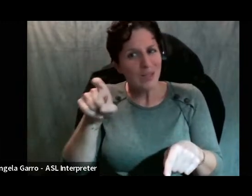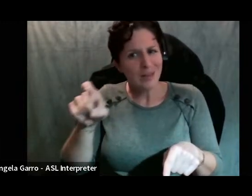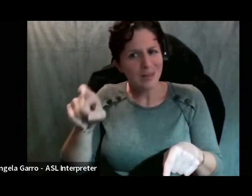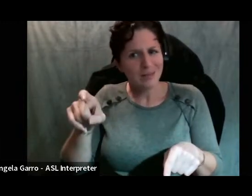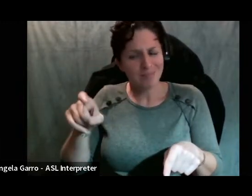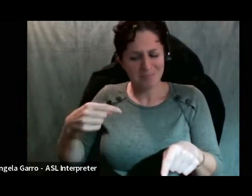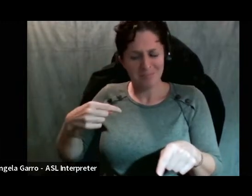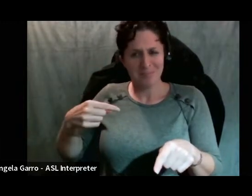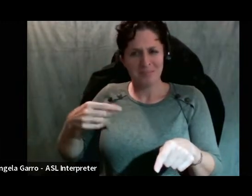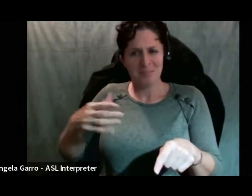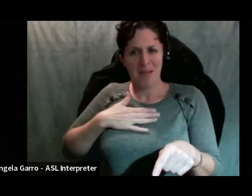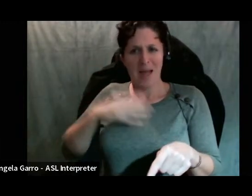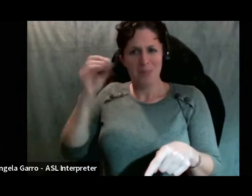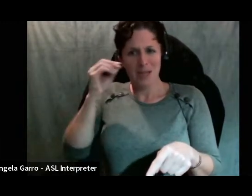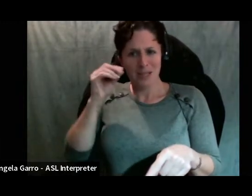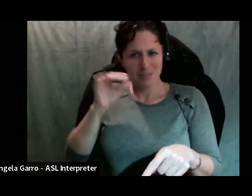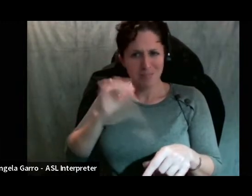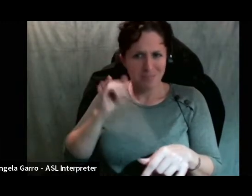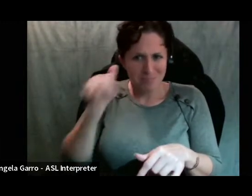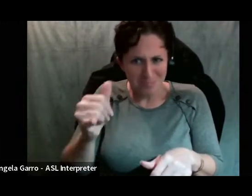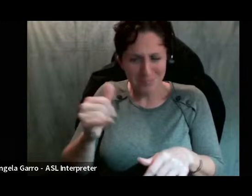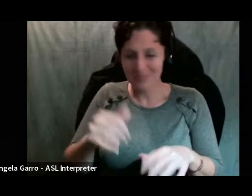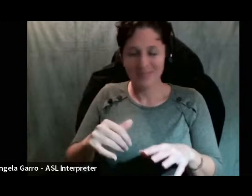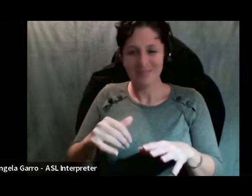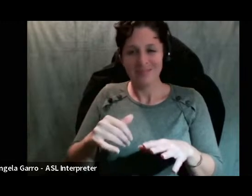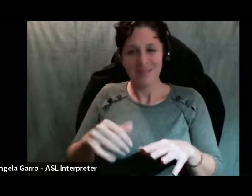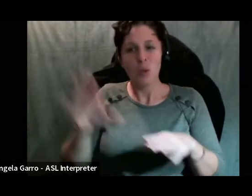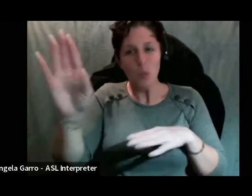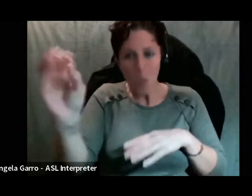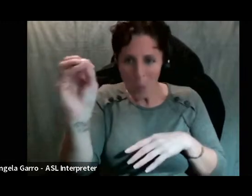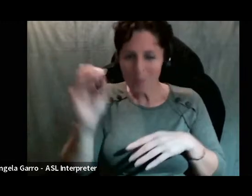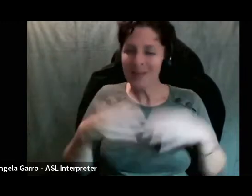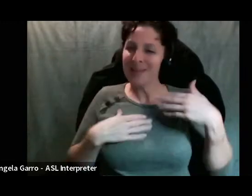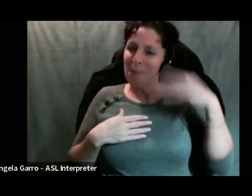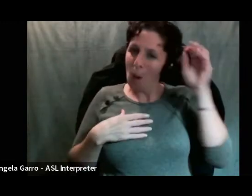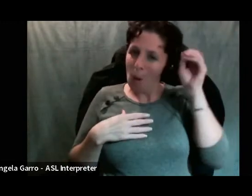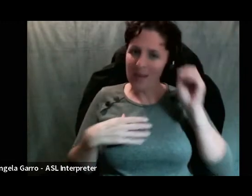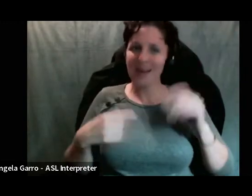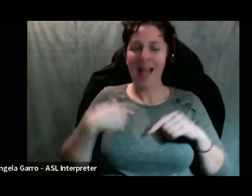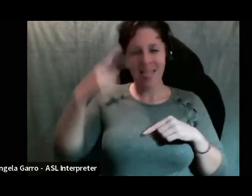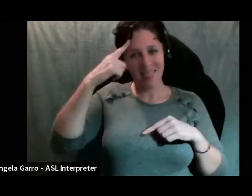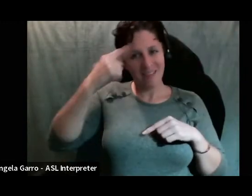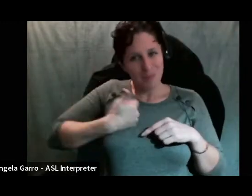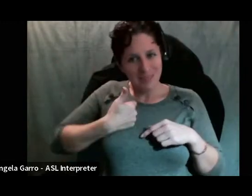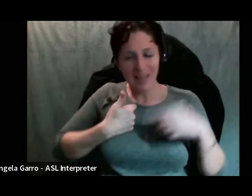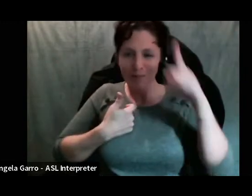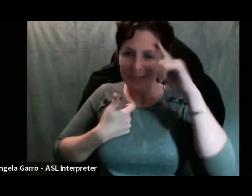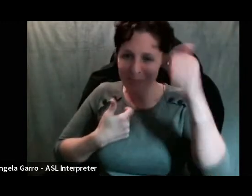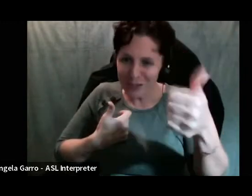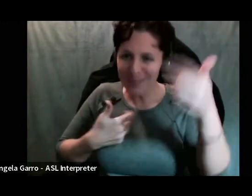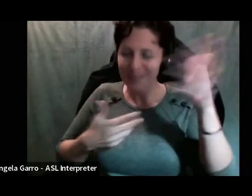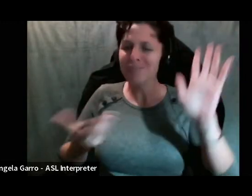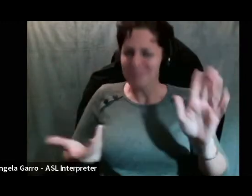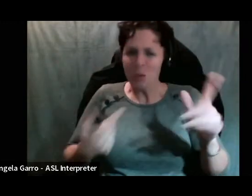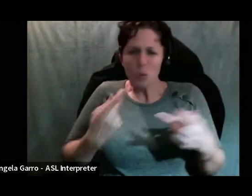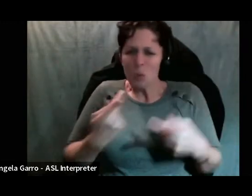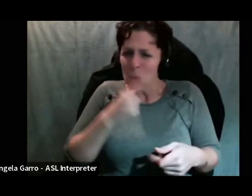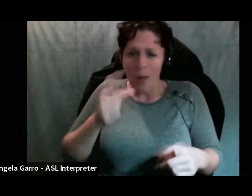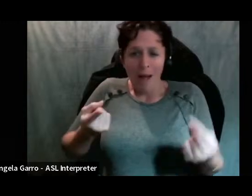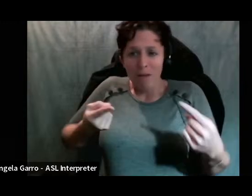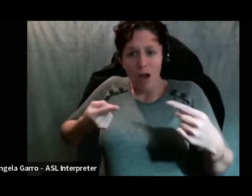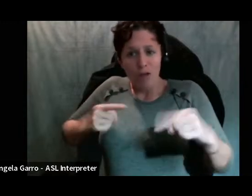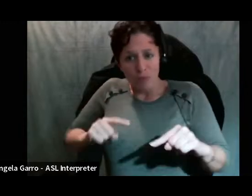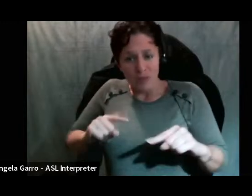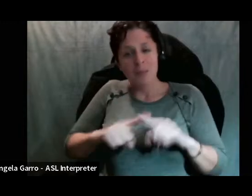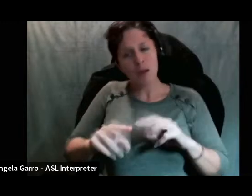be respected. Have your own opinion because you think for yourself and I think for myself. And we don't have to agree, but be